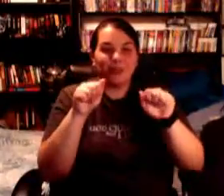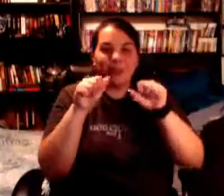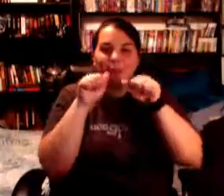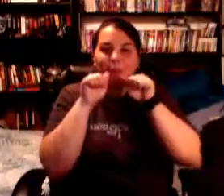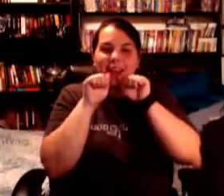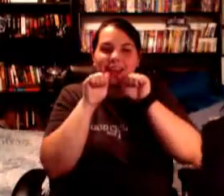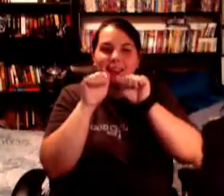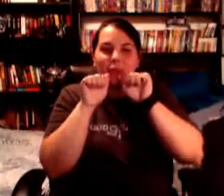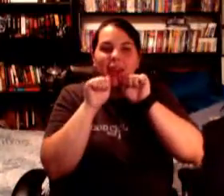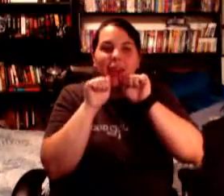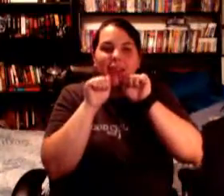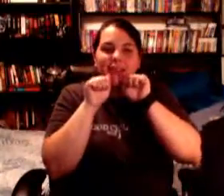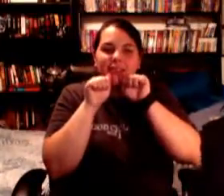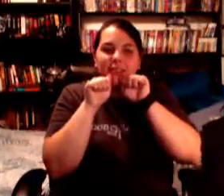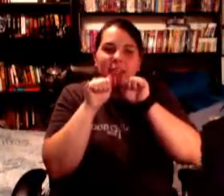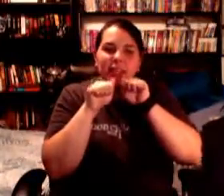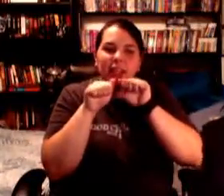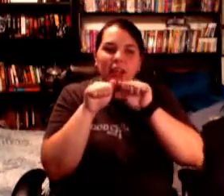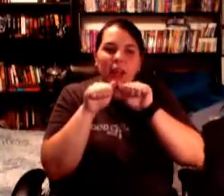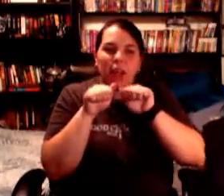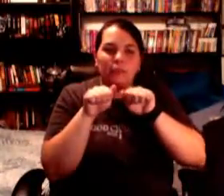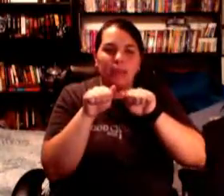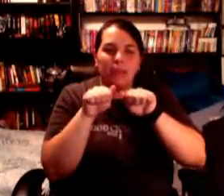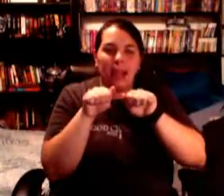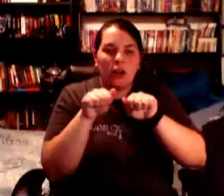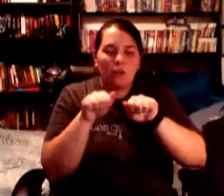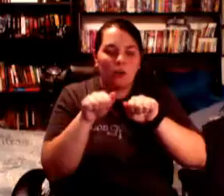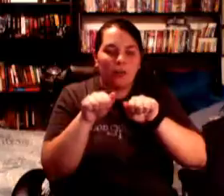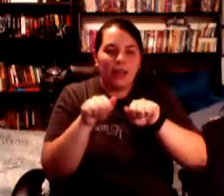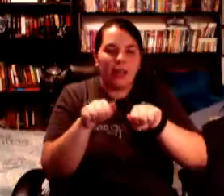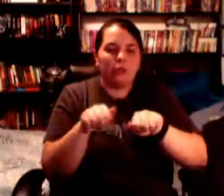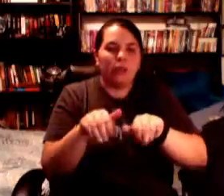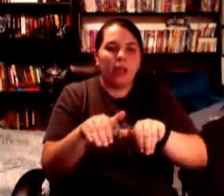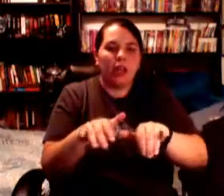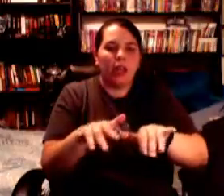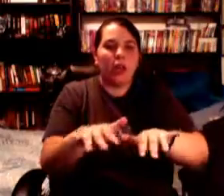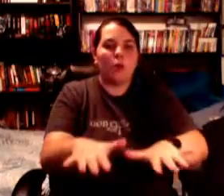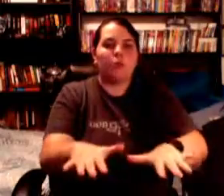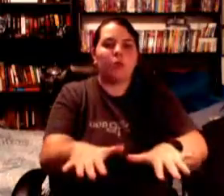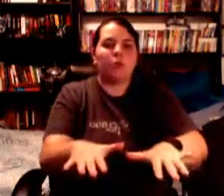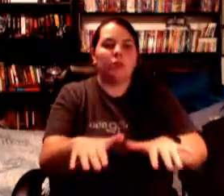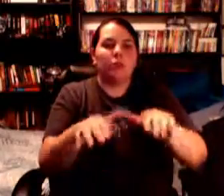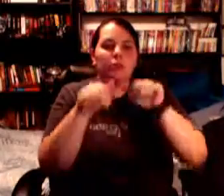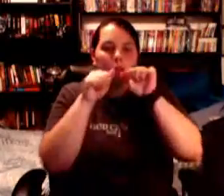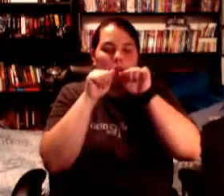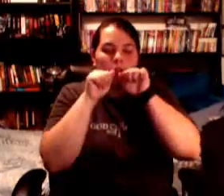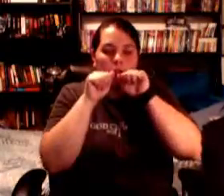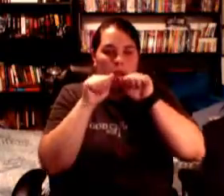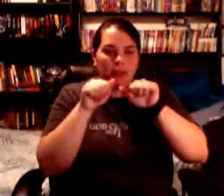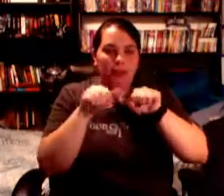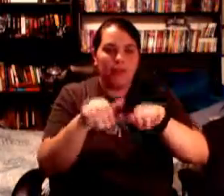song for blessed? 2 A hands. Come down, palm down, and open up to flat